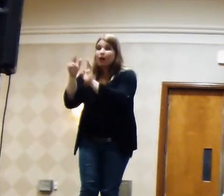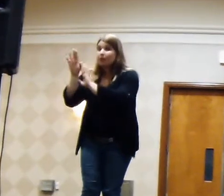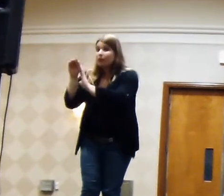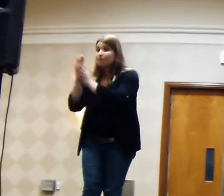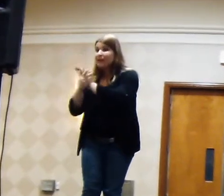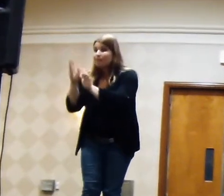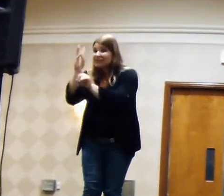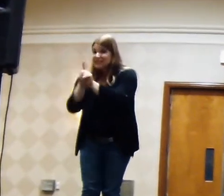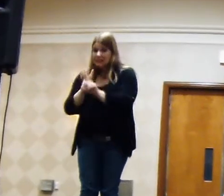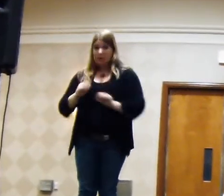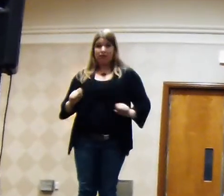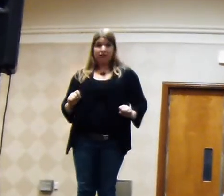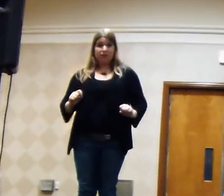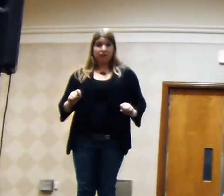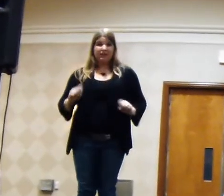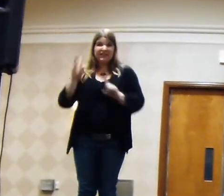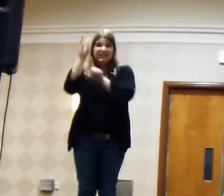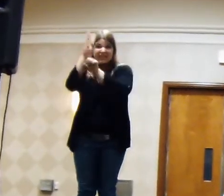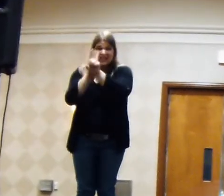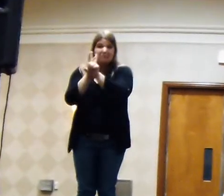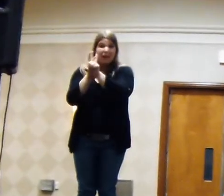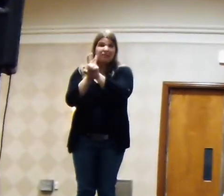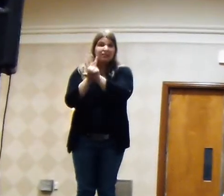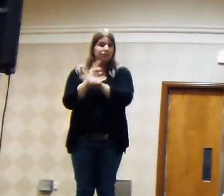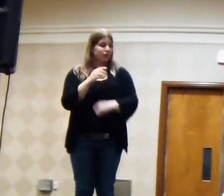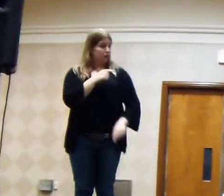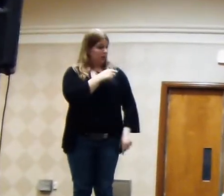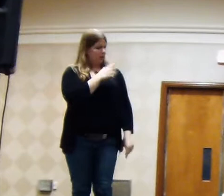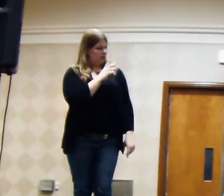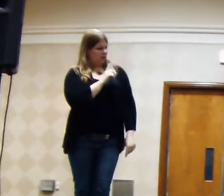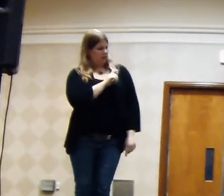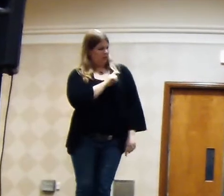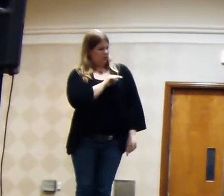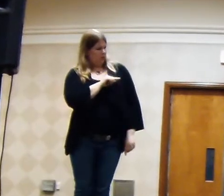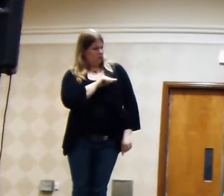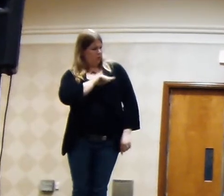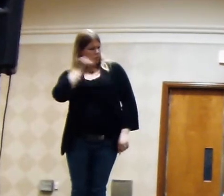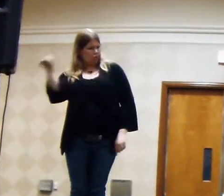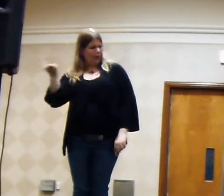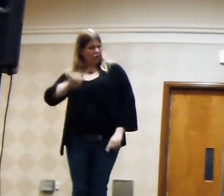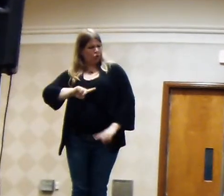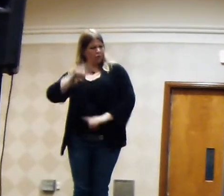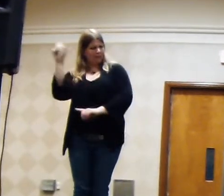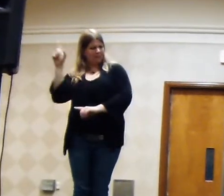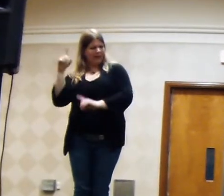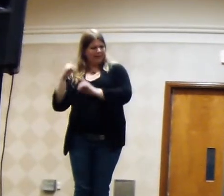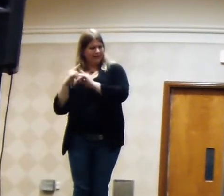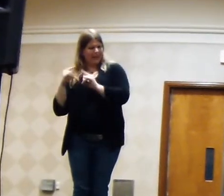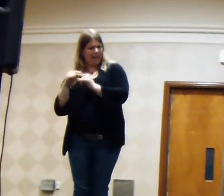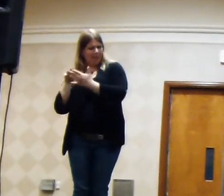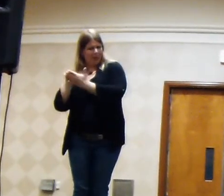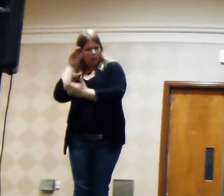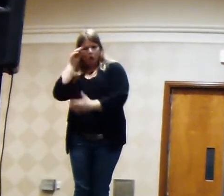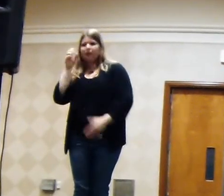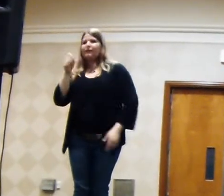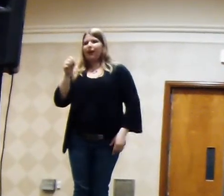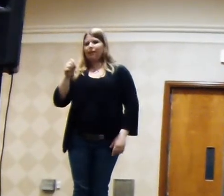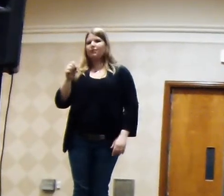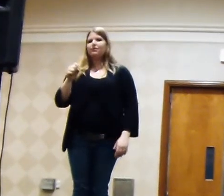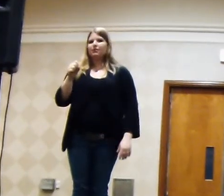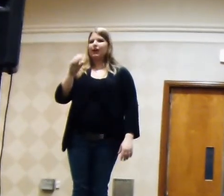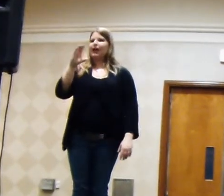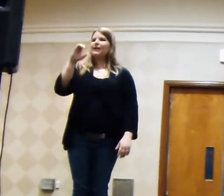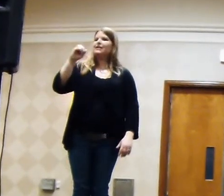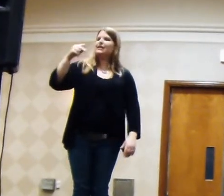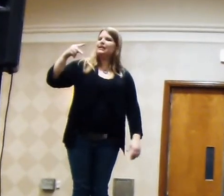was intense. Did they actually sent you to the space camp? It's in Alabama, right? Yeah. And they sent us to Cape Canaveral